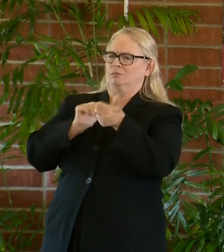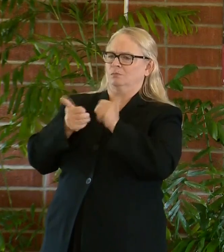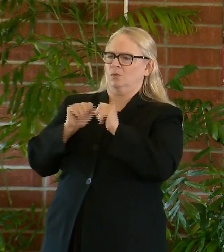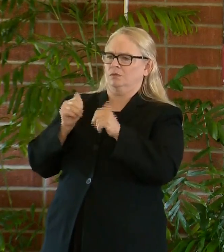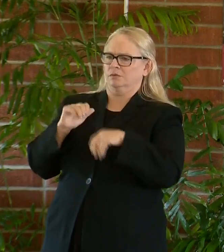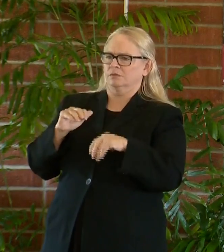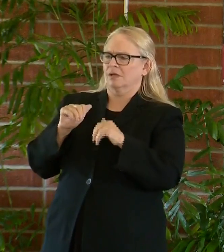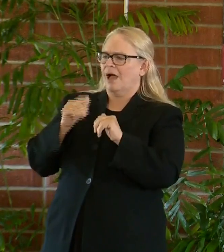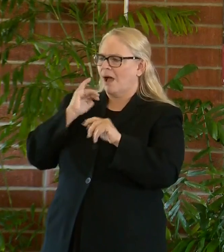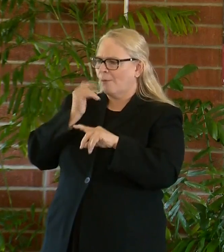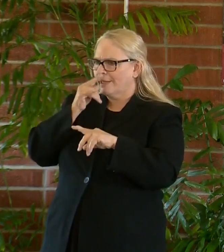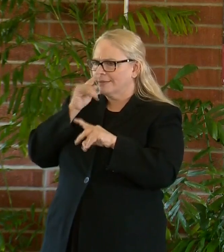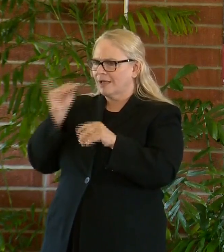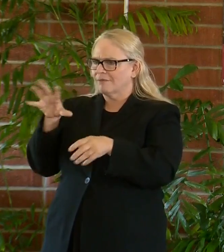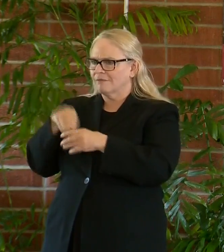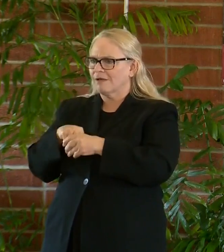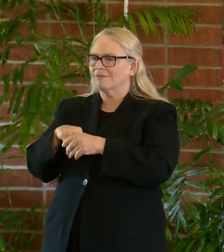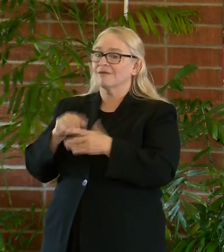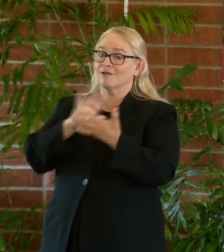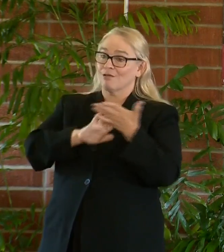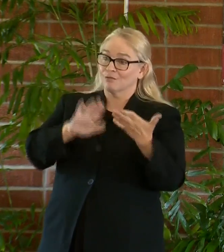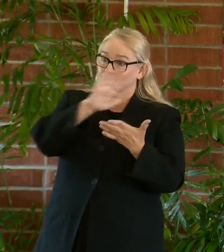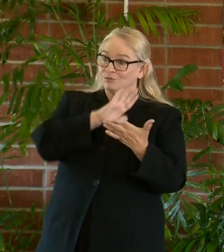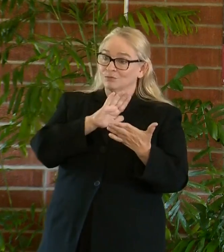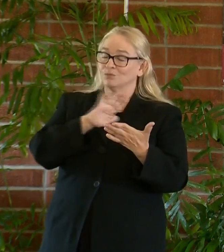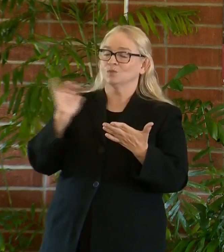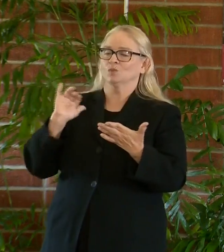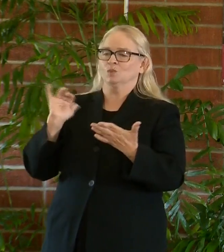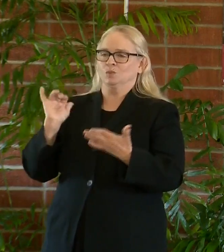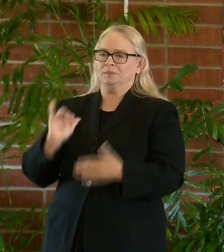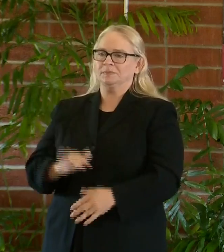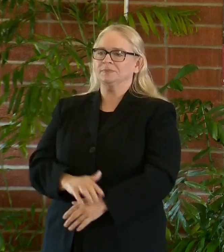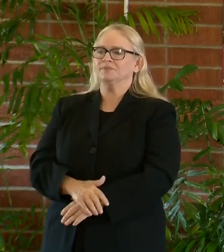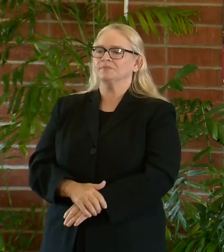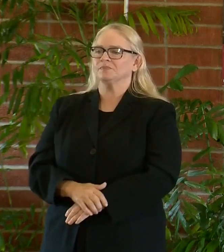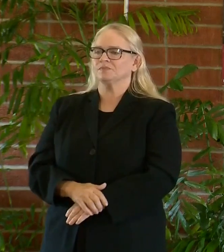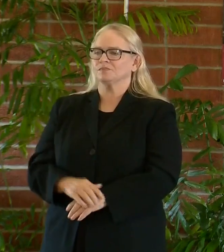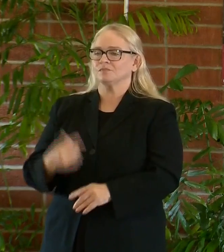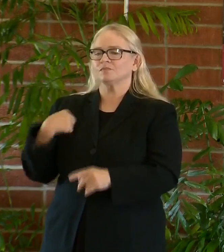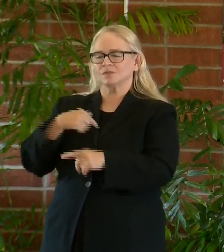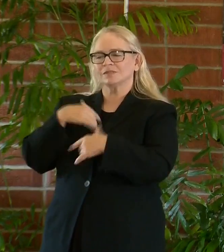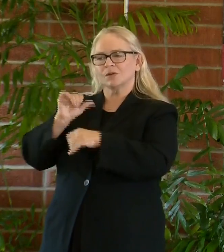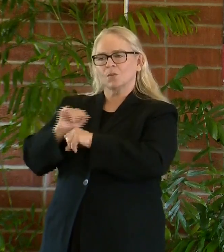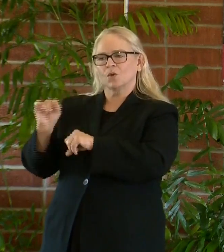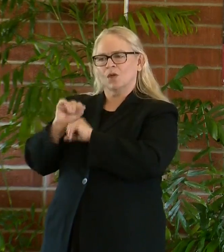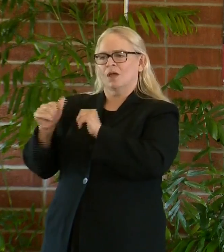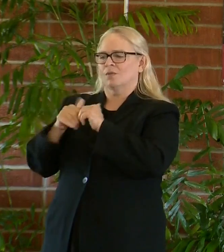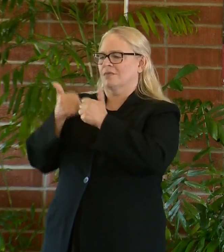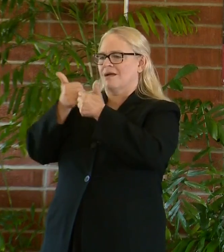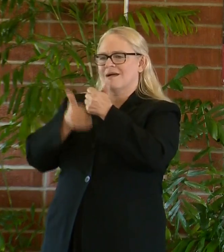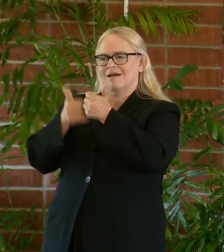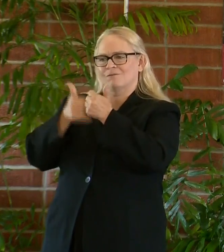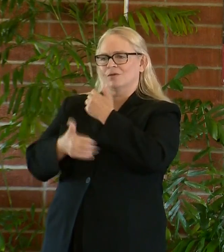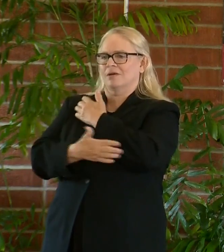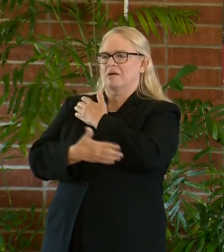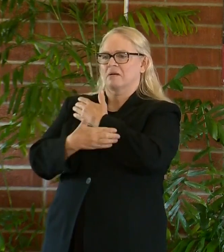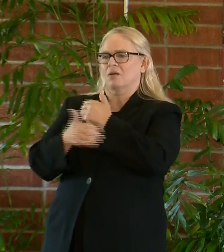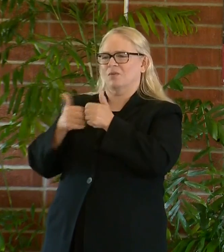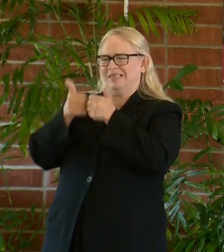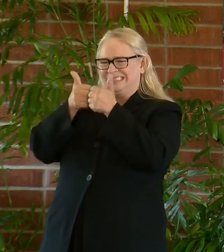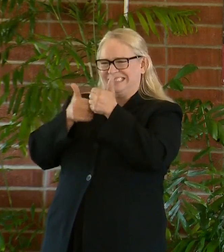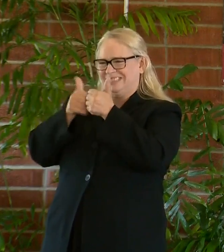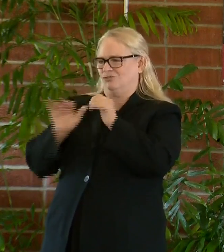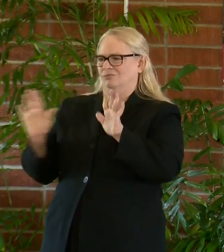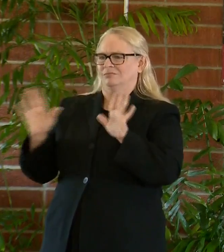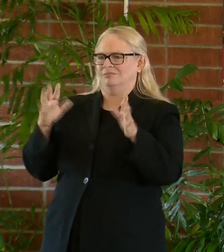and higher education system. But we continue to work collaboratively, county by county, with our health officers and